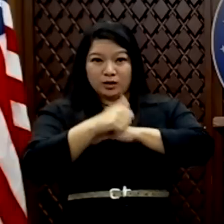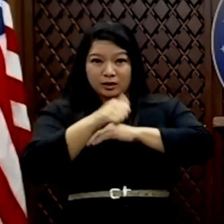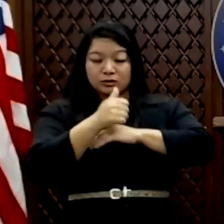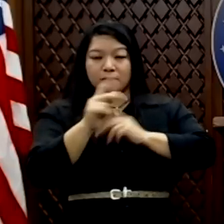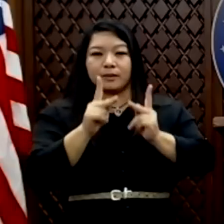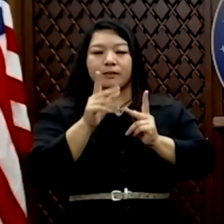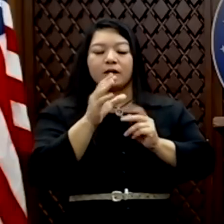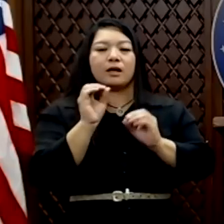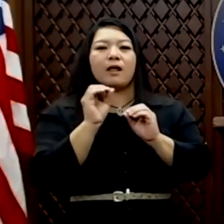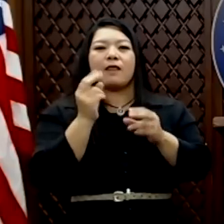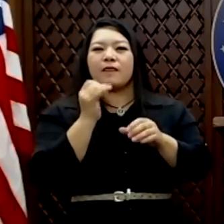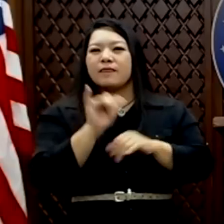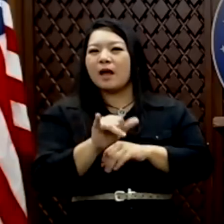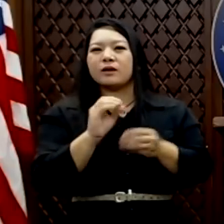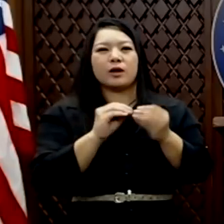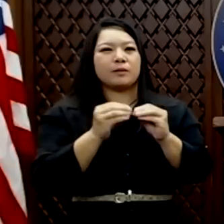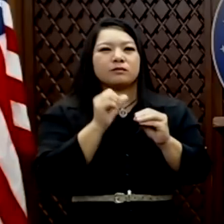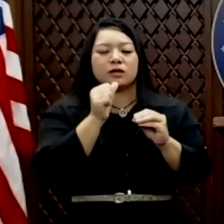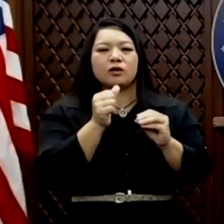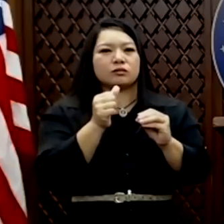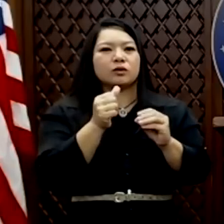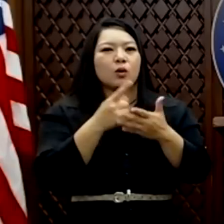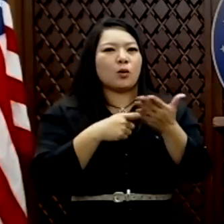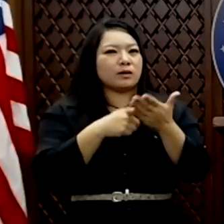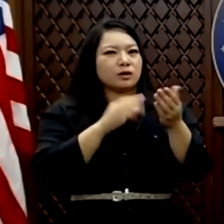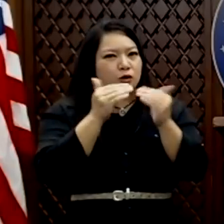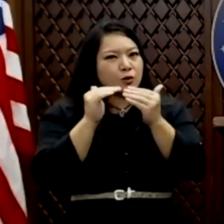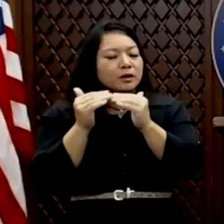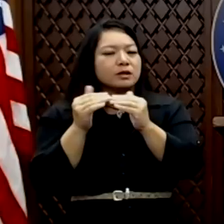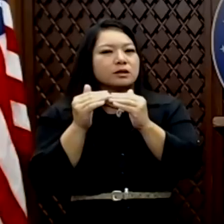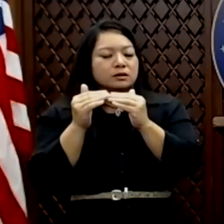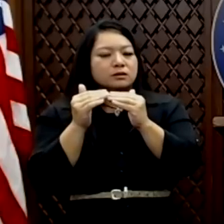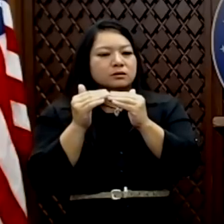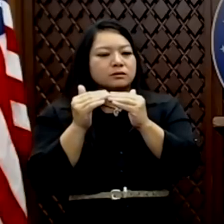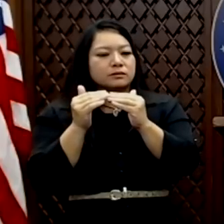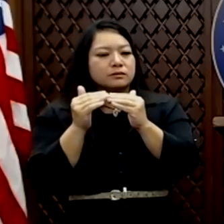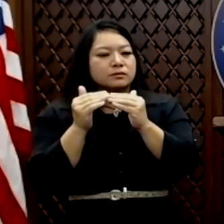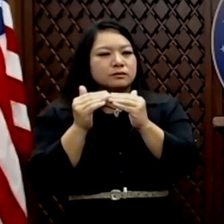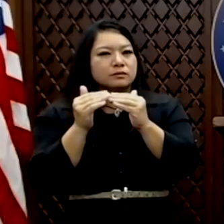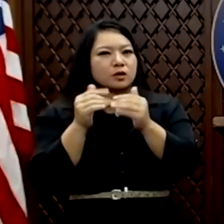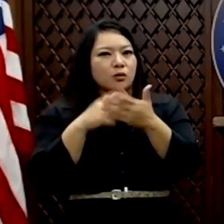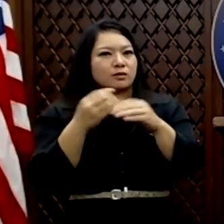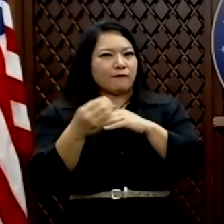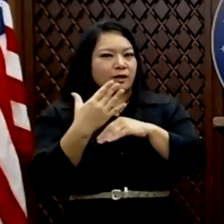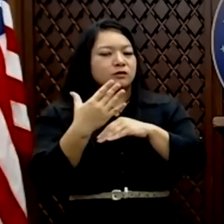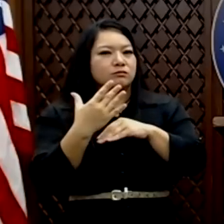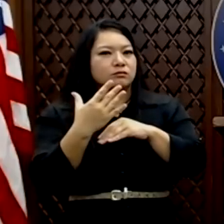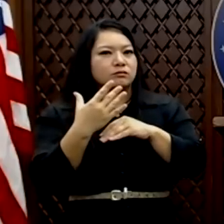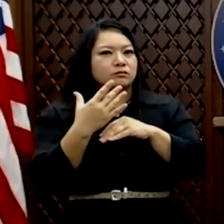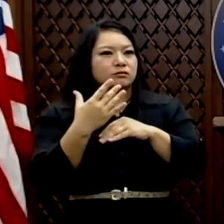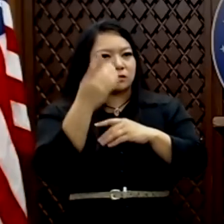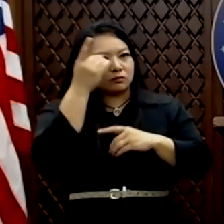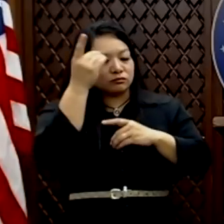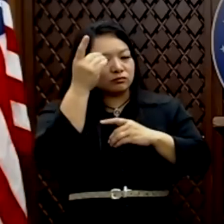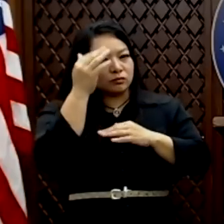that number no longer became a reliable representation of what the community's potential infection rate was. But one thing that